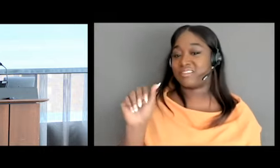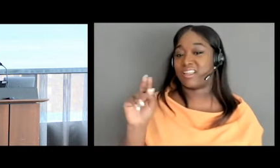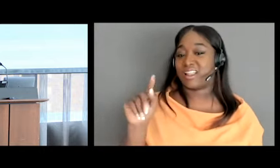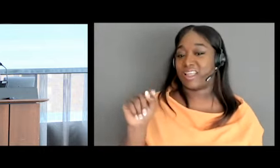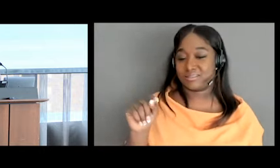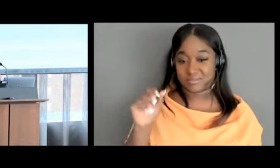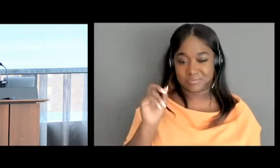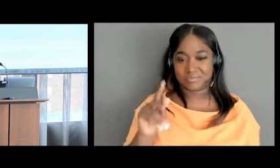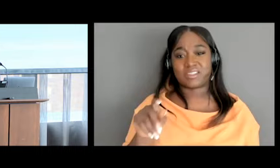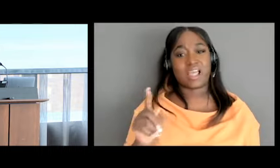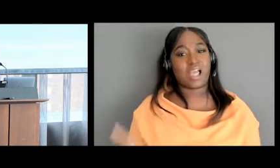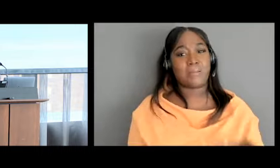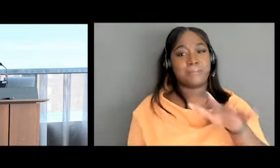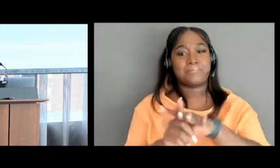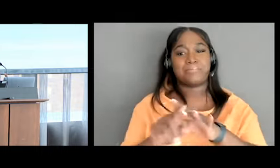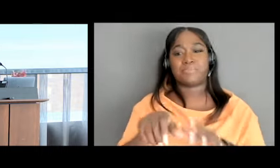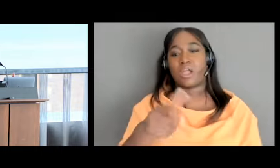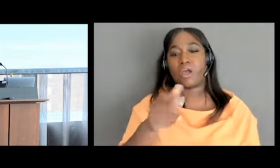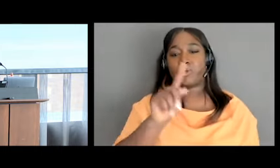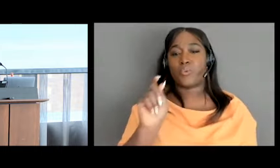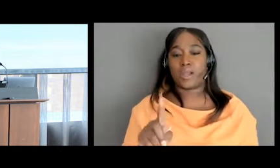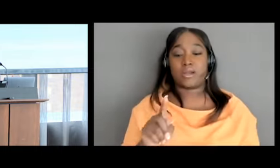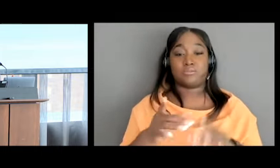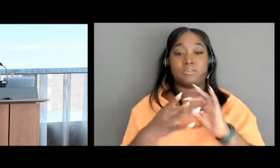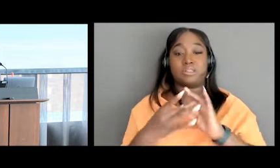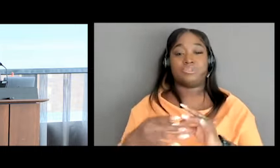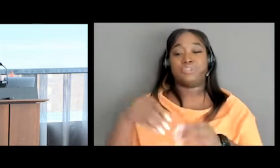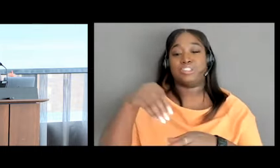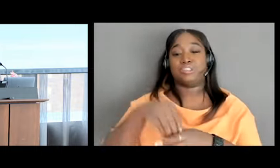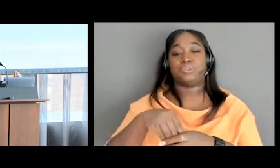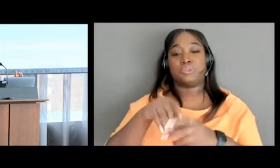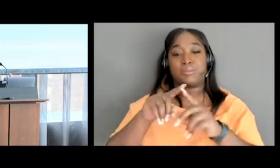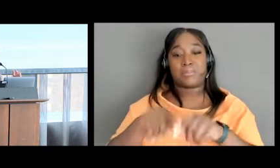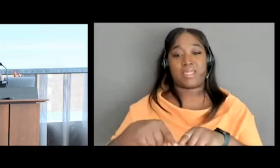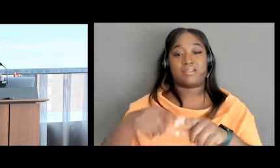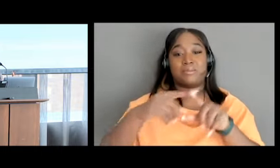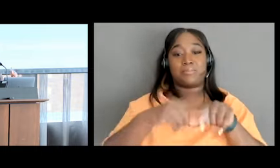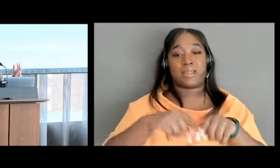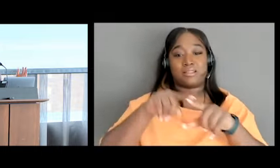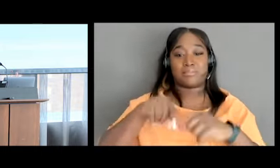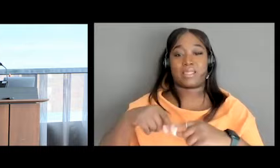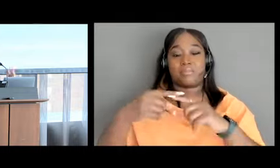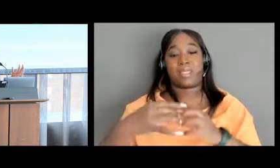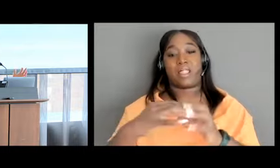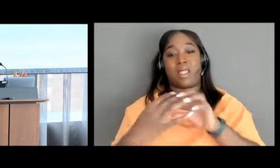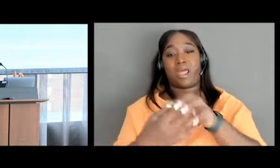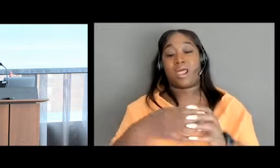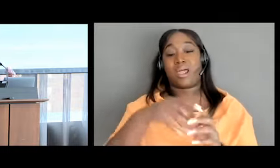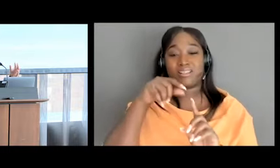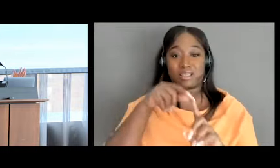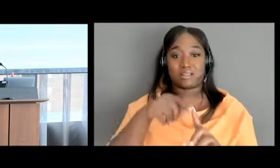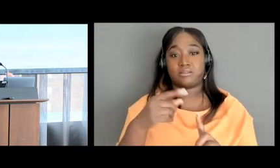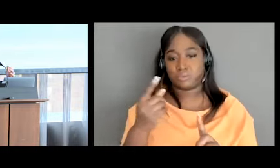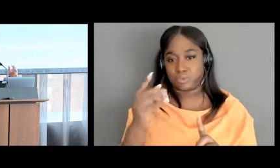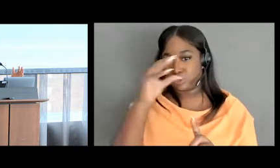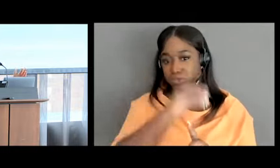question, which is interdependence, right? Like we kept assuming in our conversation that the writer is a single entity that